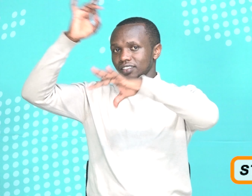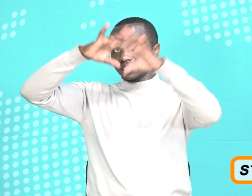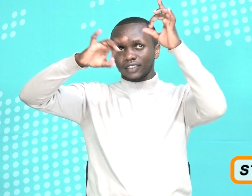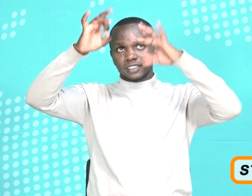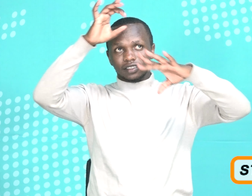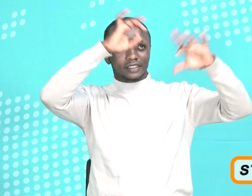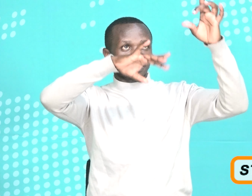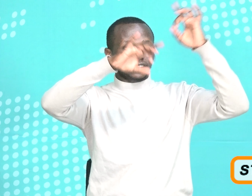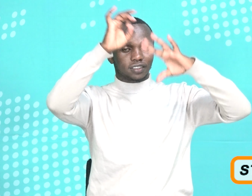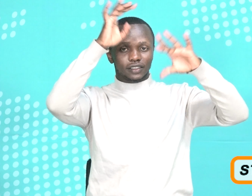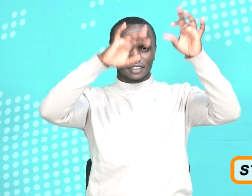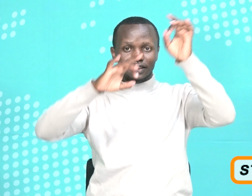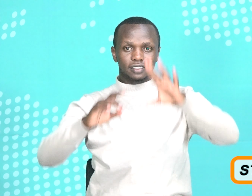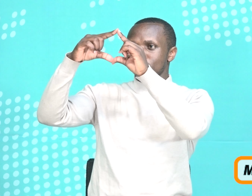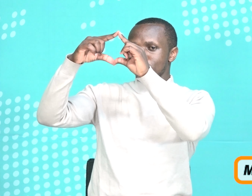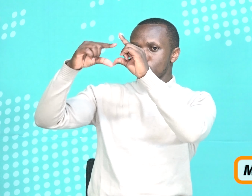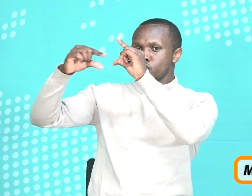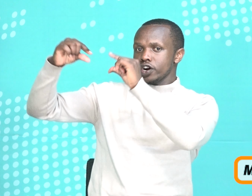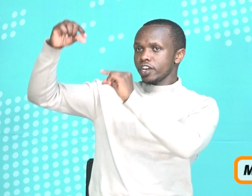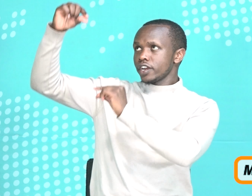stars, moon,